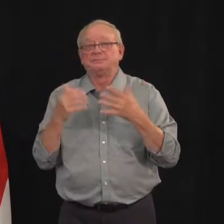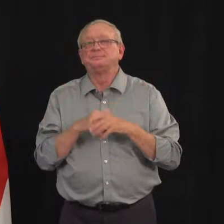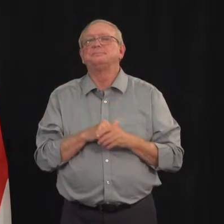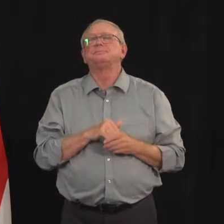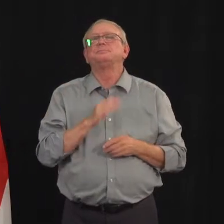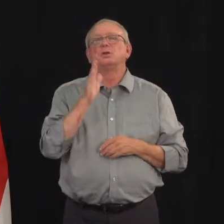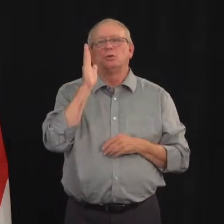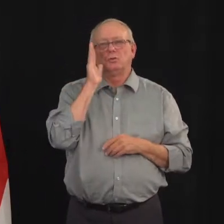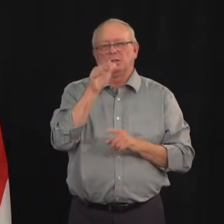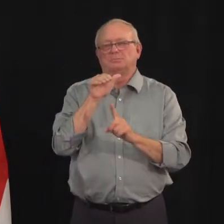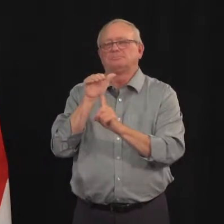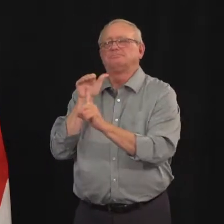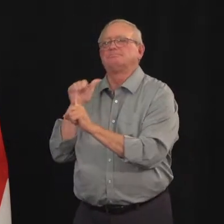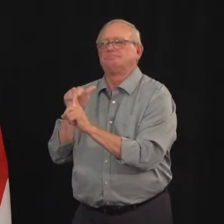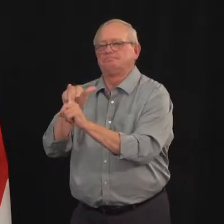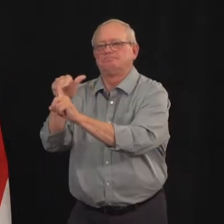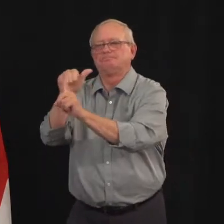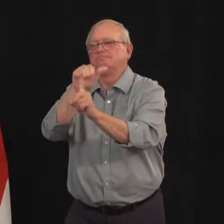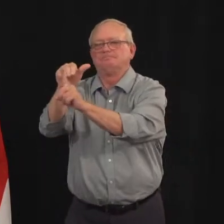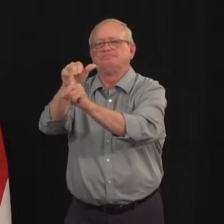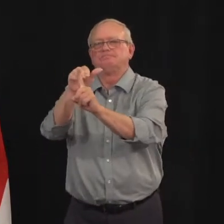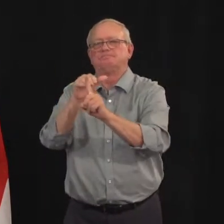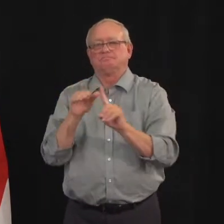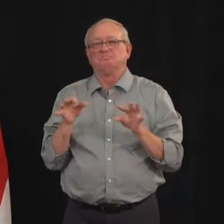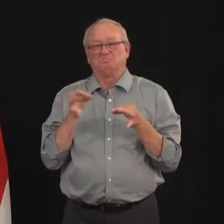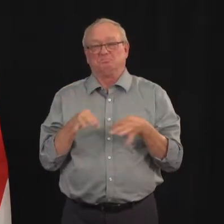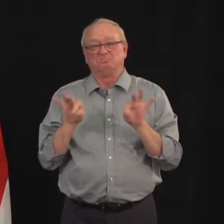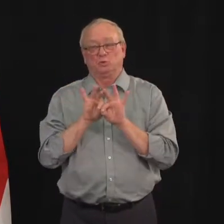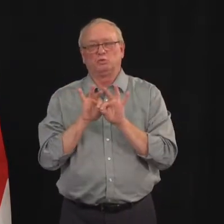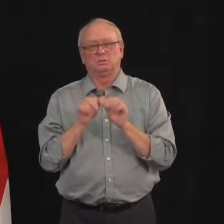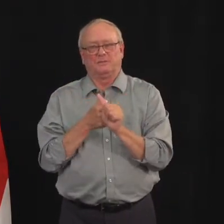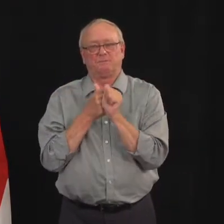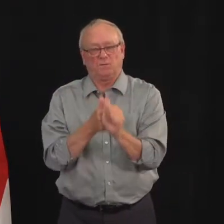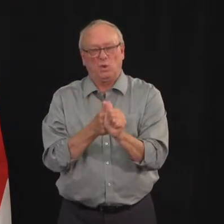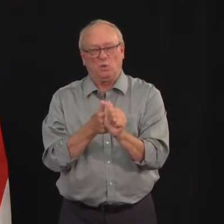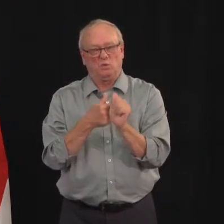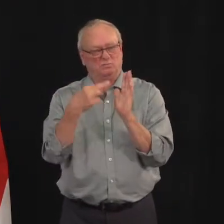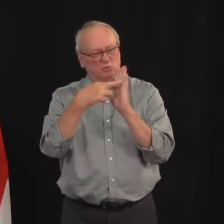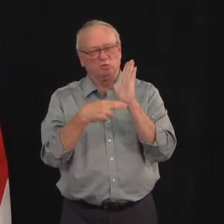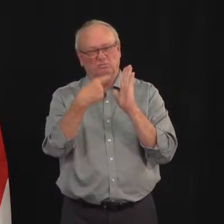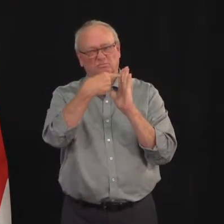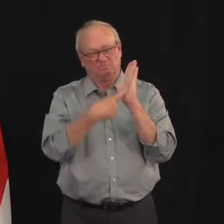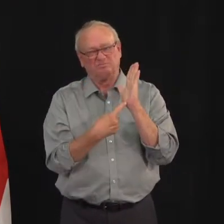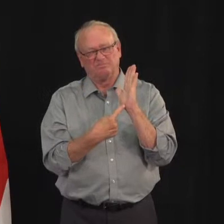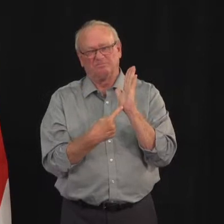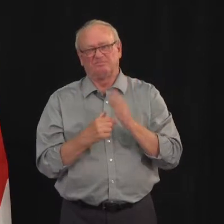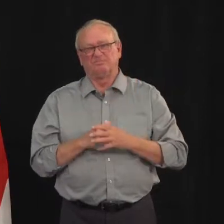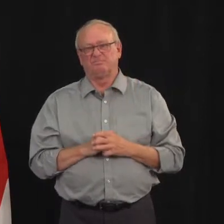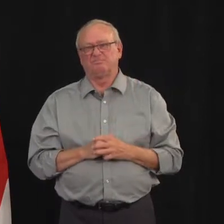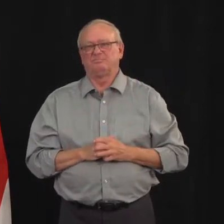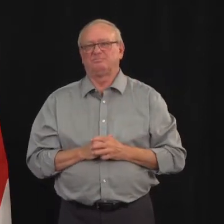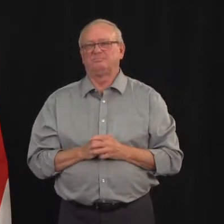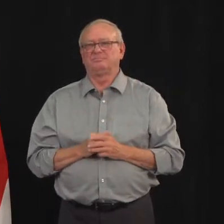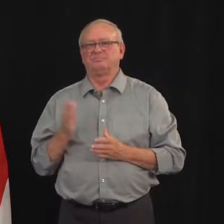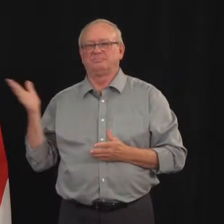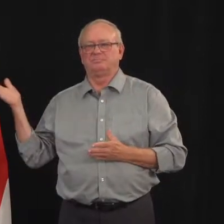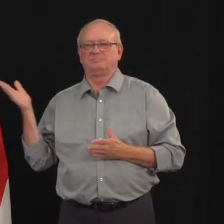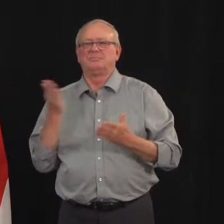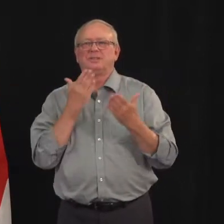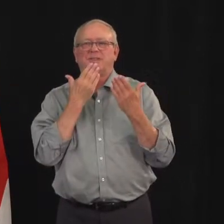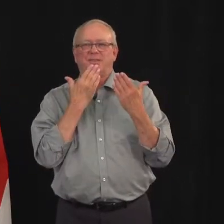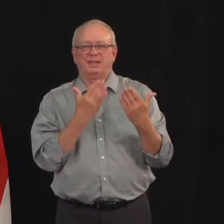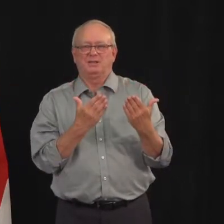various ways of the importance of them following that guidance. Thank you all for joining us today. We will provide